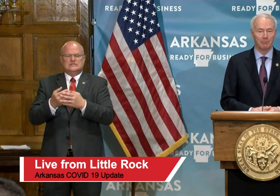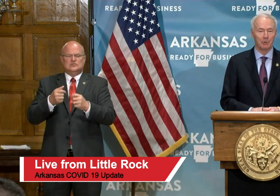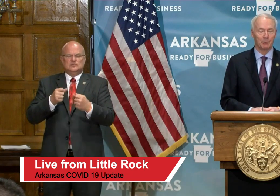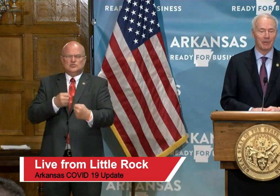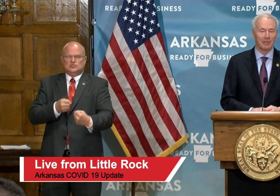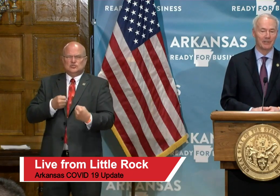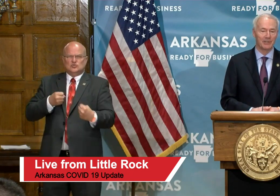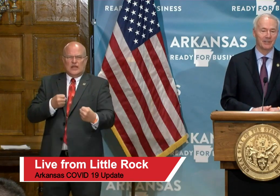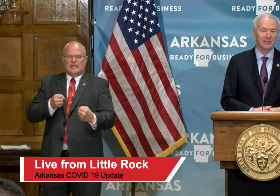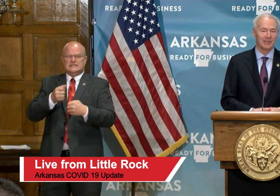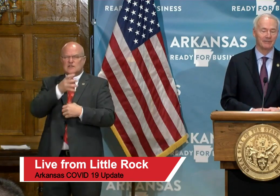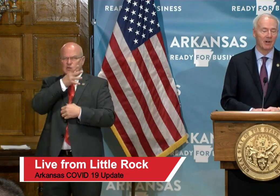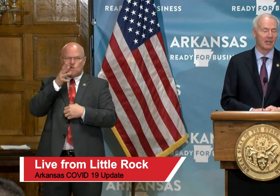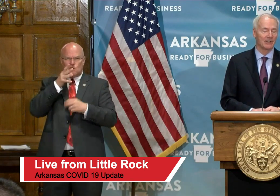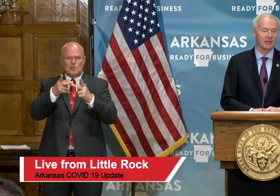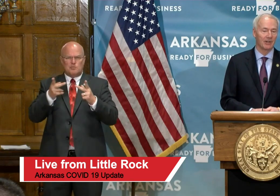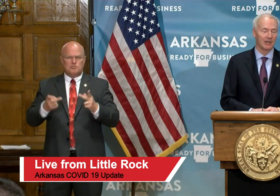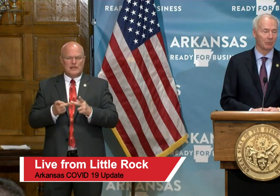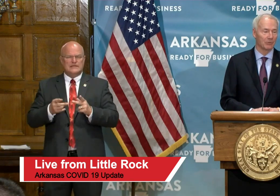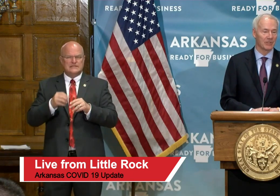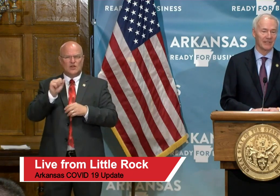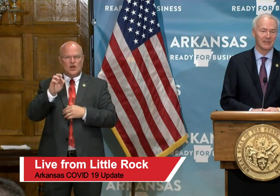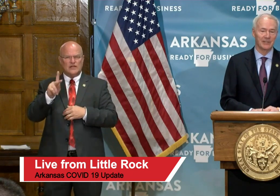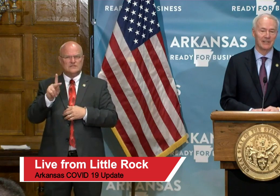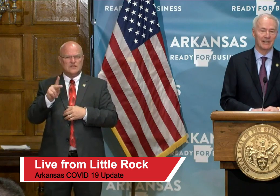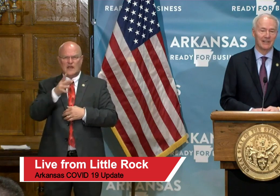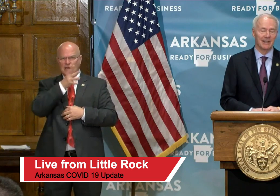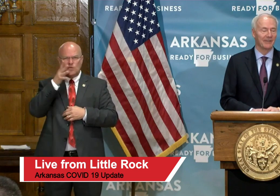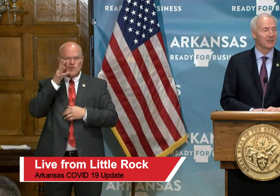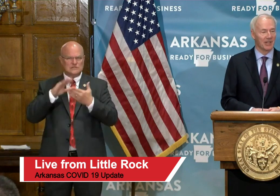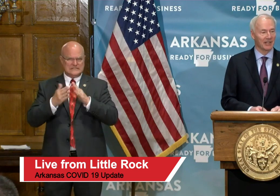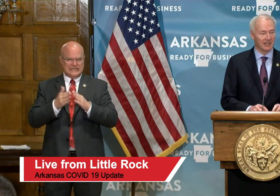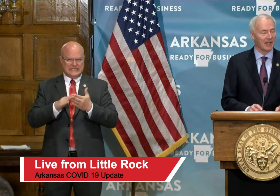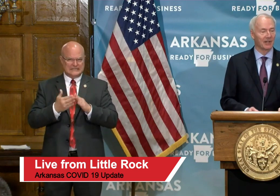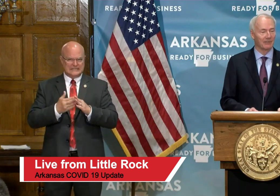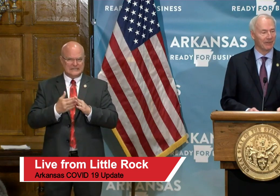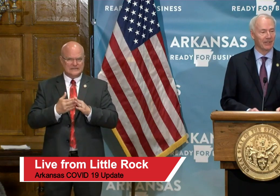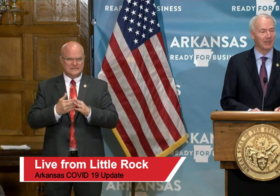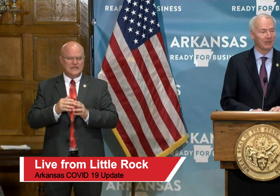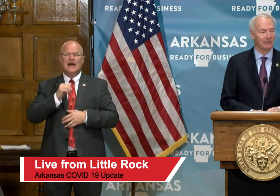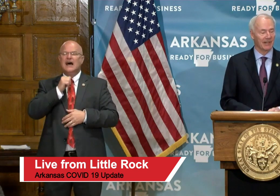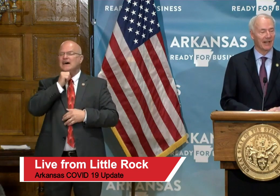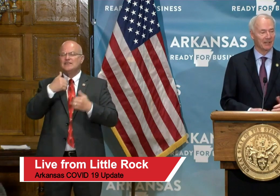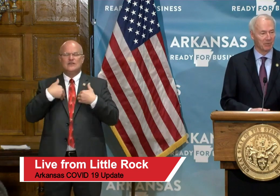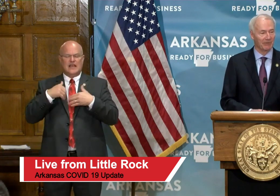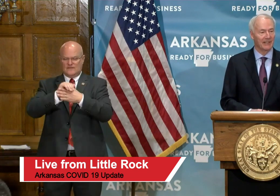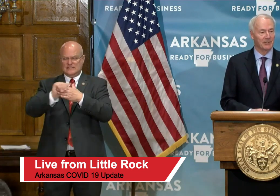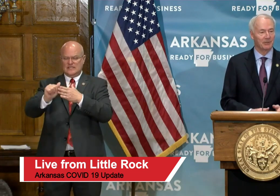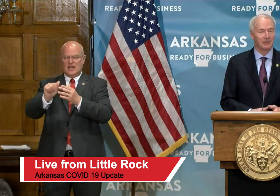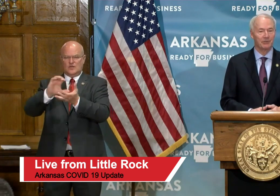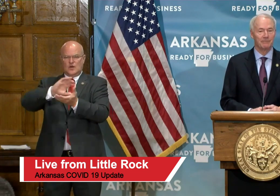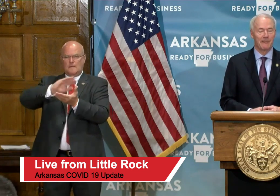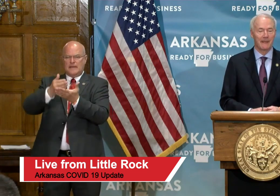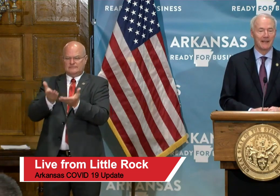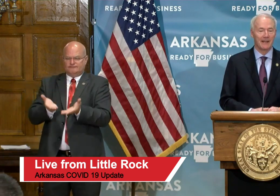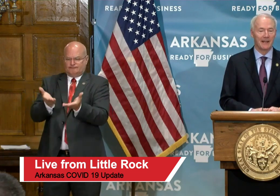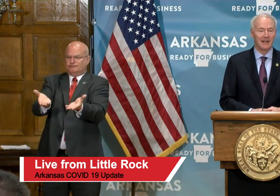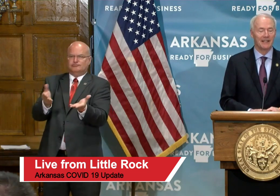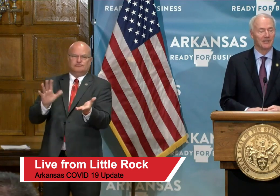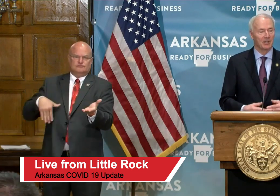in the rural parts of Arkansas and our rural cities. There's not a dollar figure that I can provide to